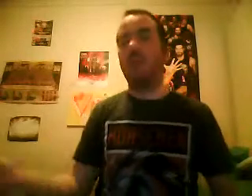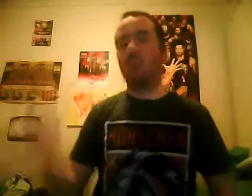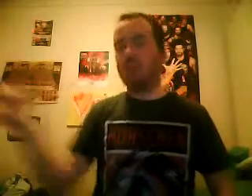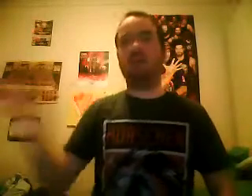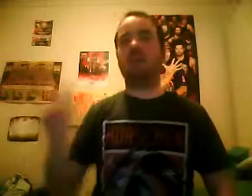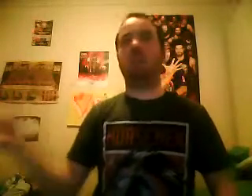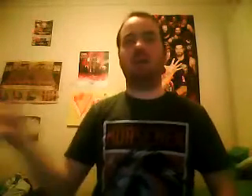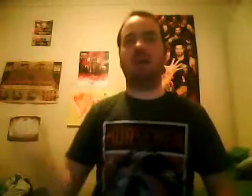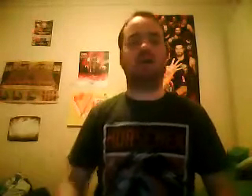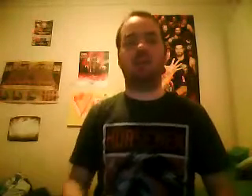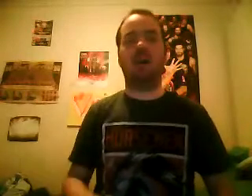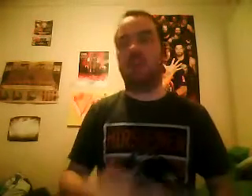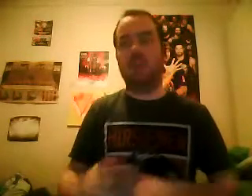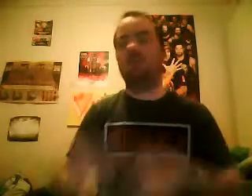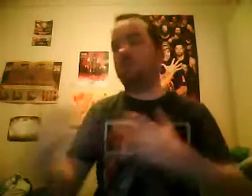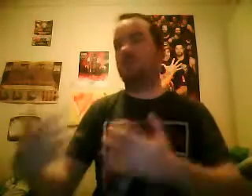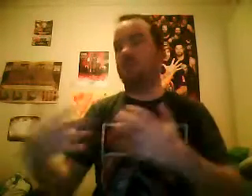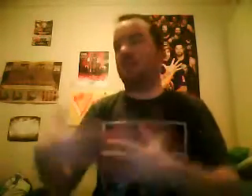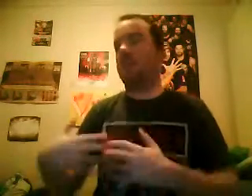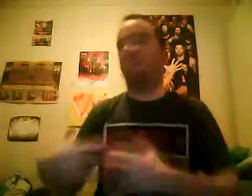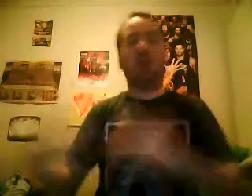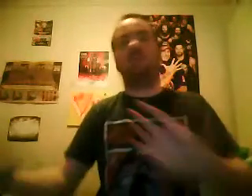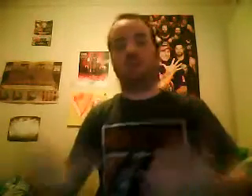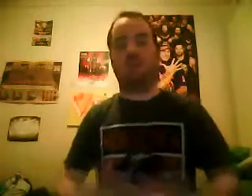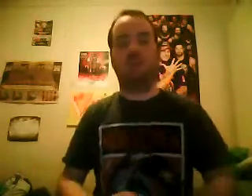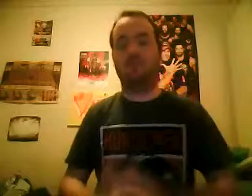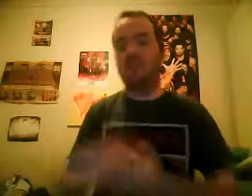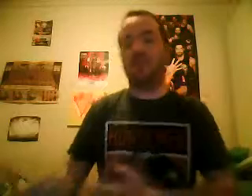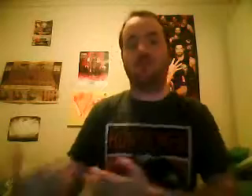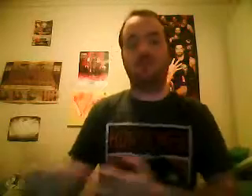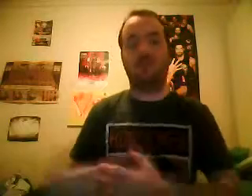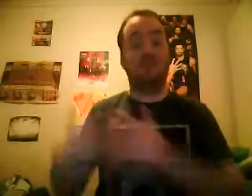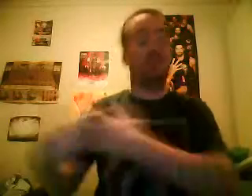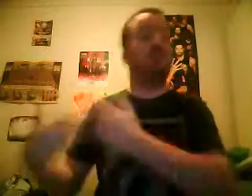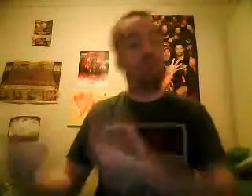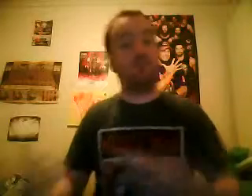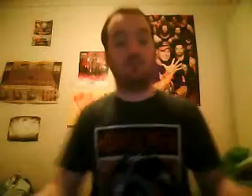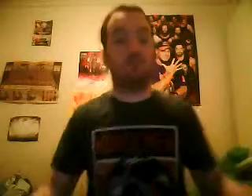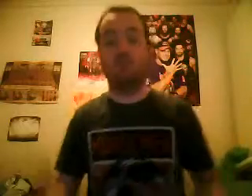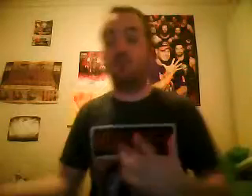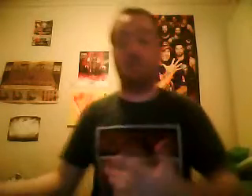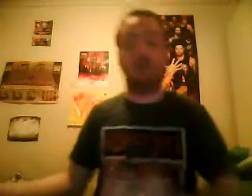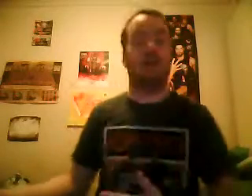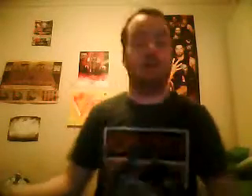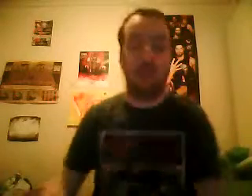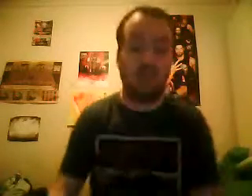Mandy got the win over Carmella. This was well-deserved. Mandy did deserve this win more than Carmella.